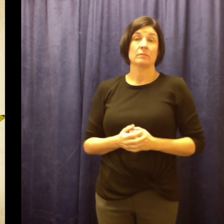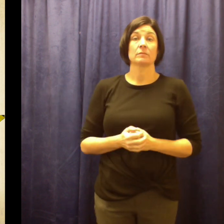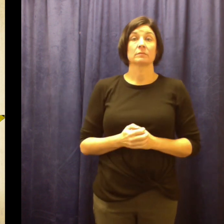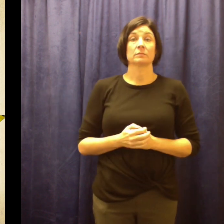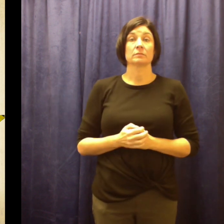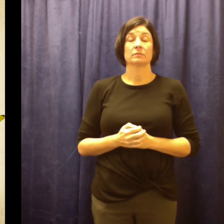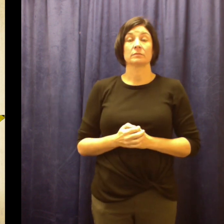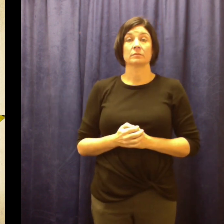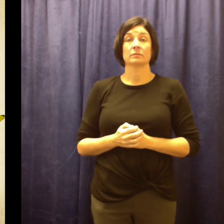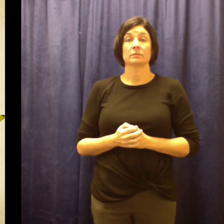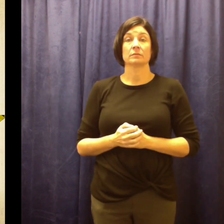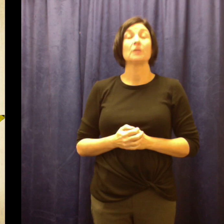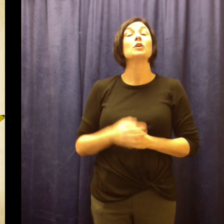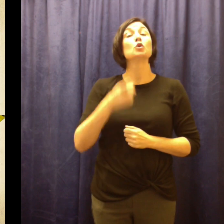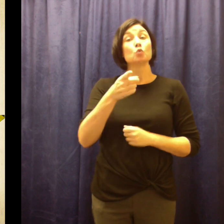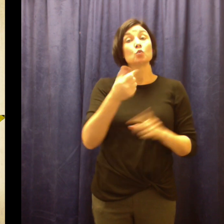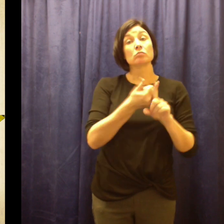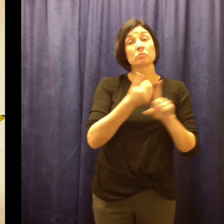Assist the wounded.